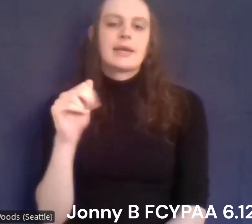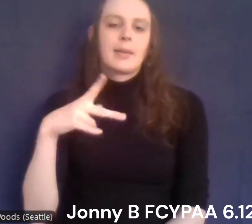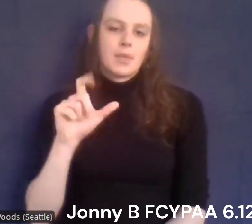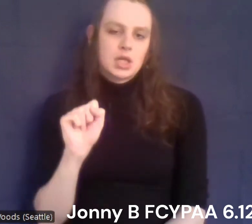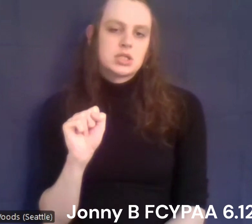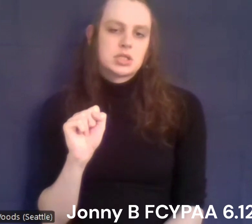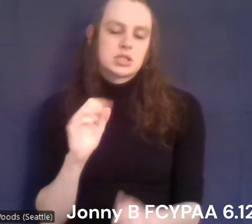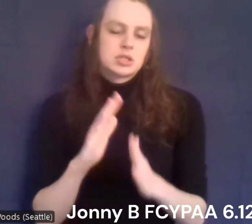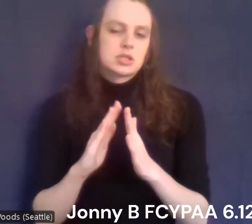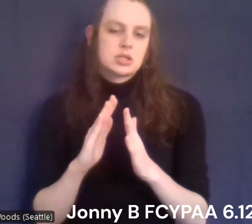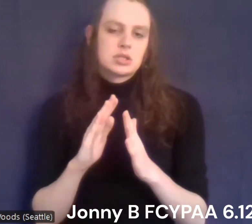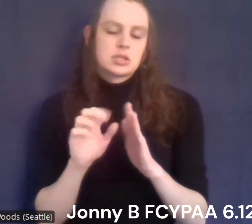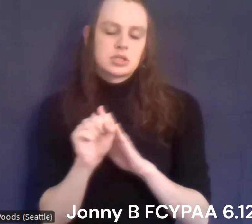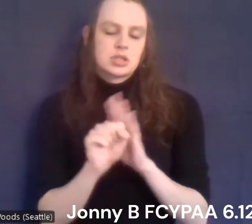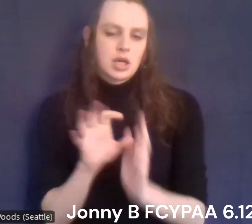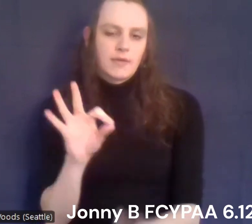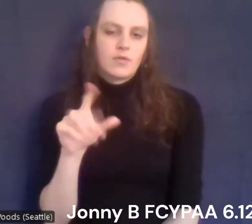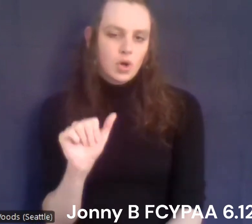And I'm there,